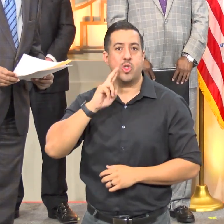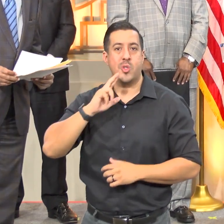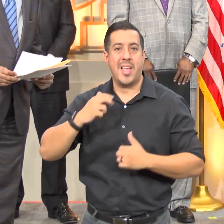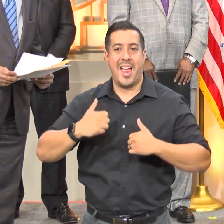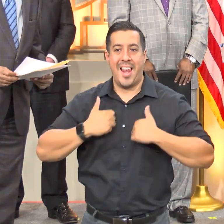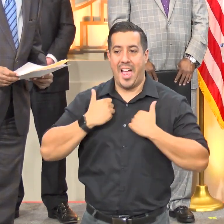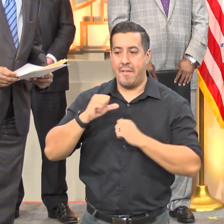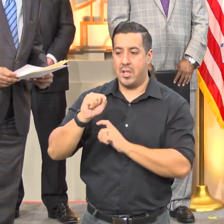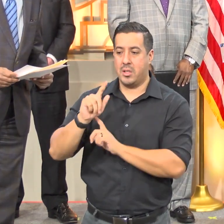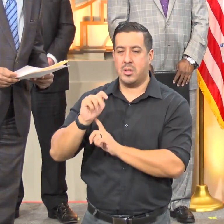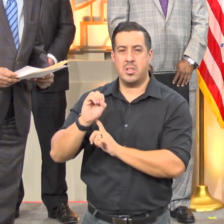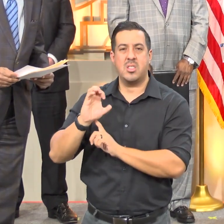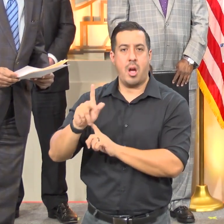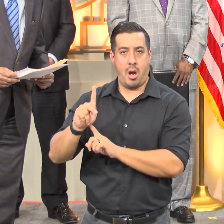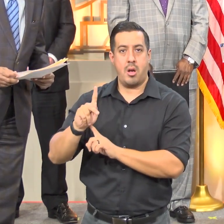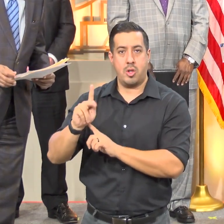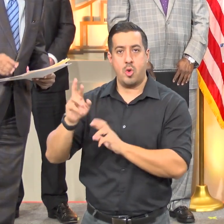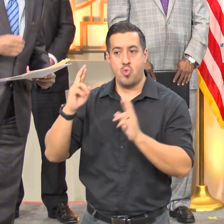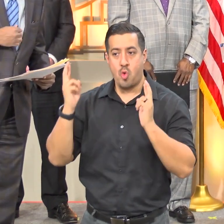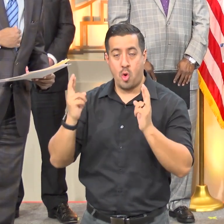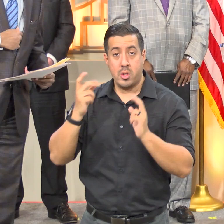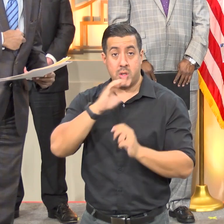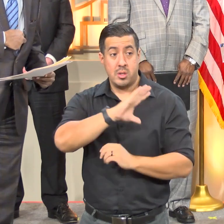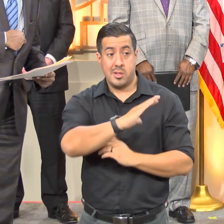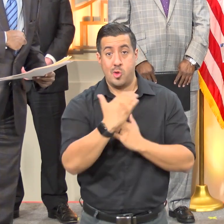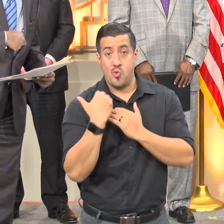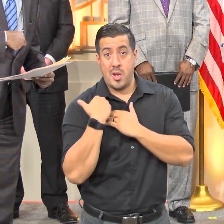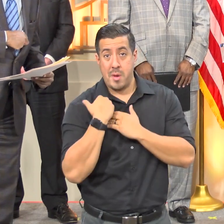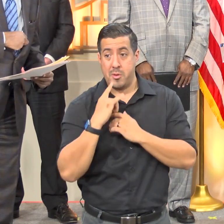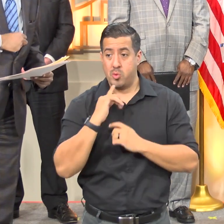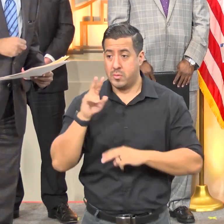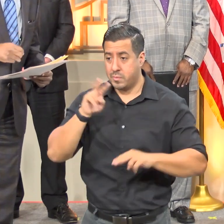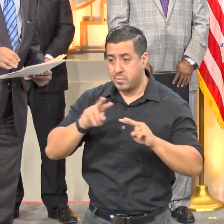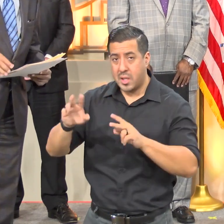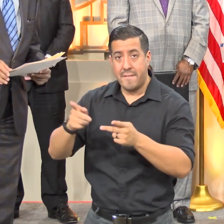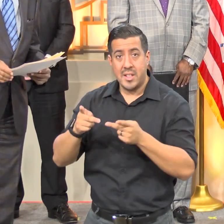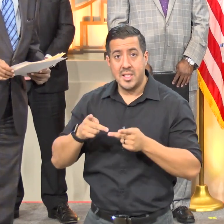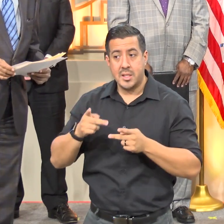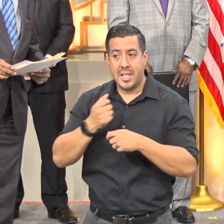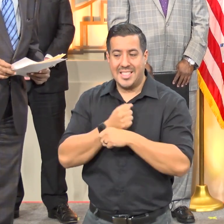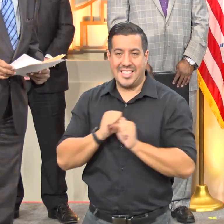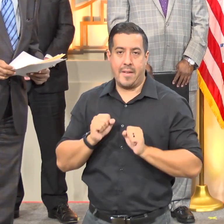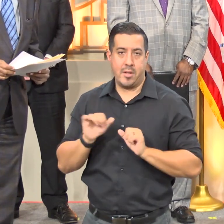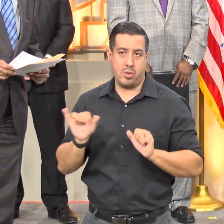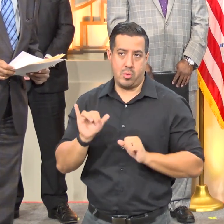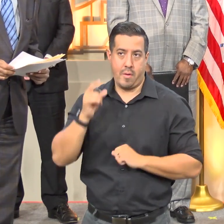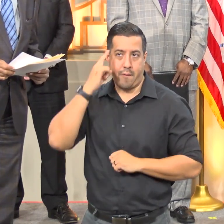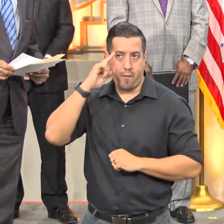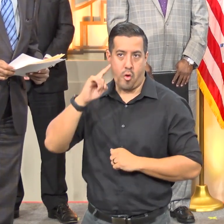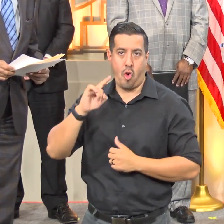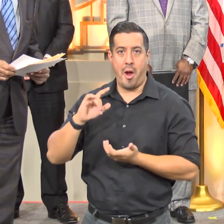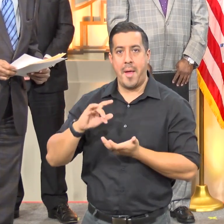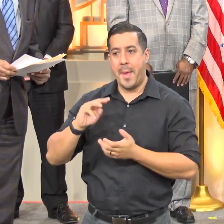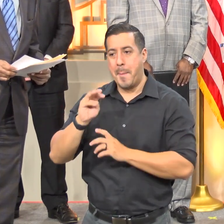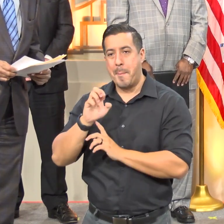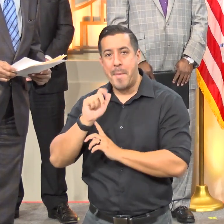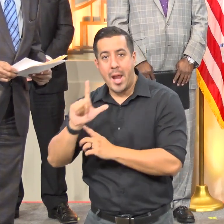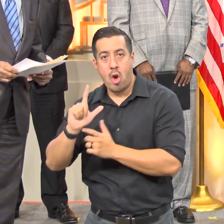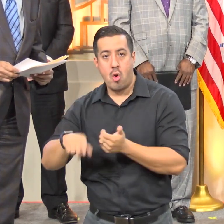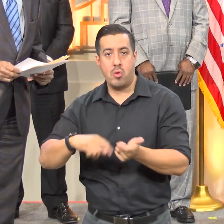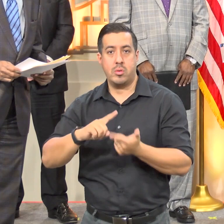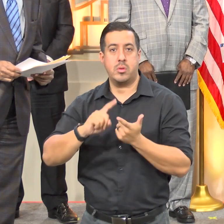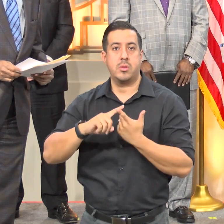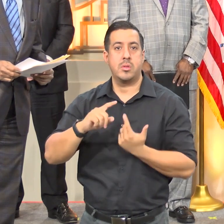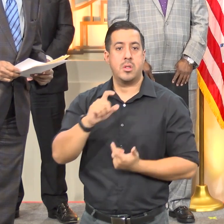Rodeo. His responsibilities are the day-to-day operations of the facility, including safety and medical, security to include law